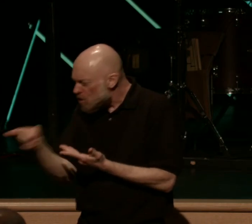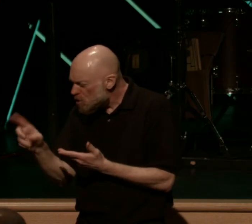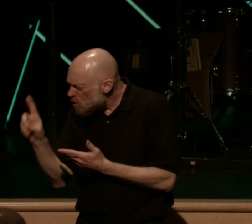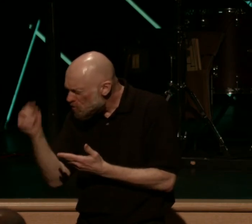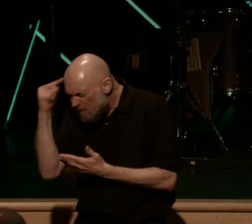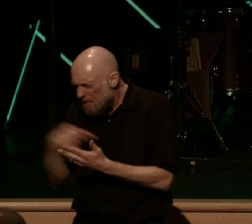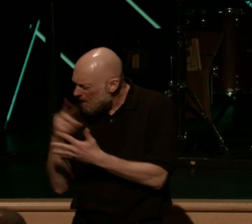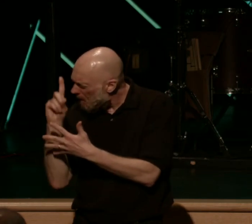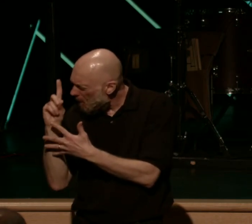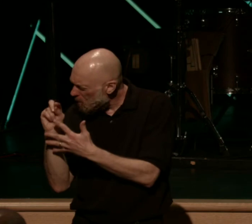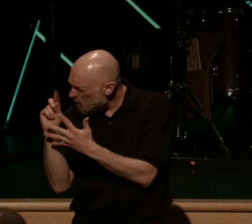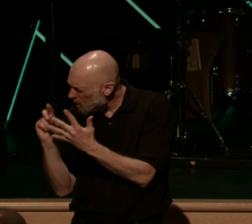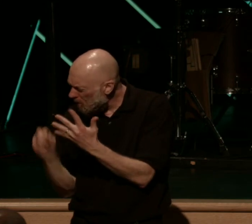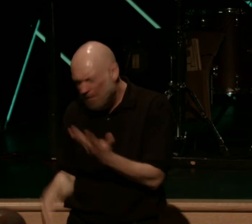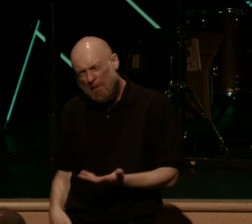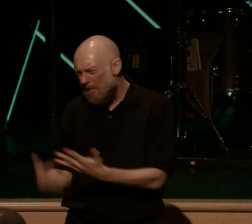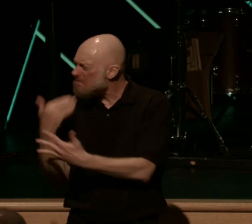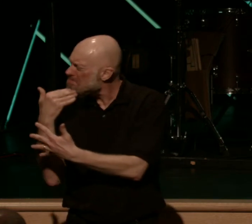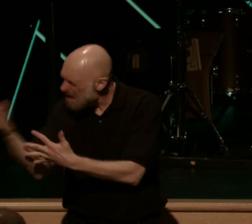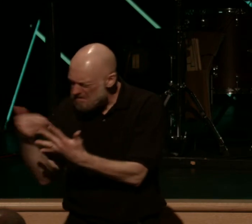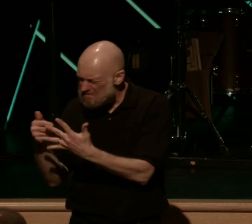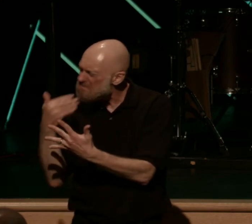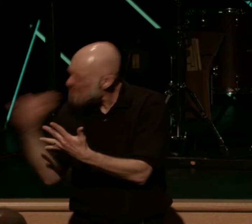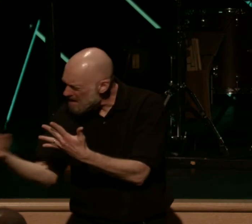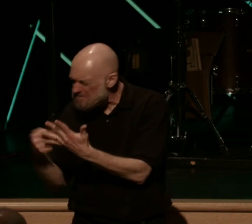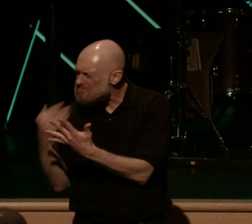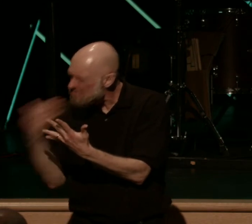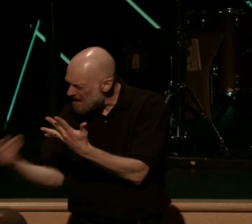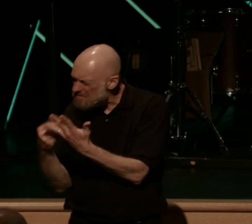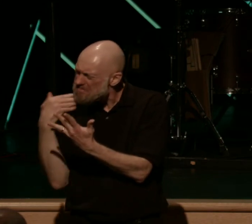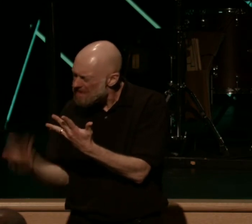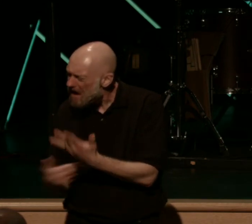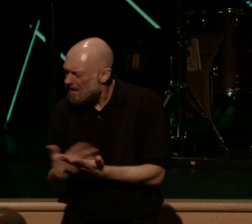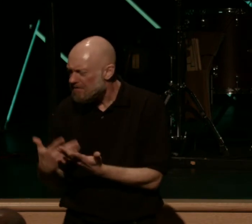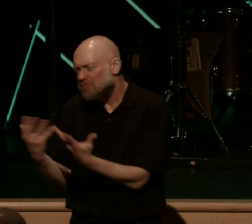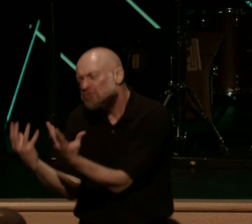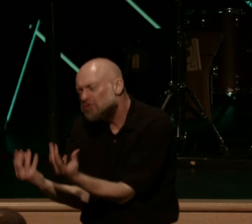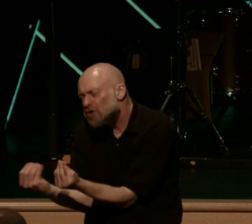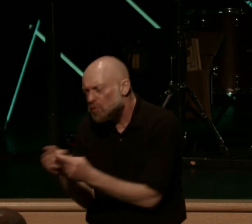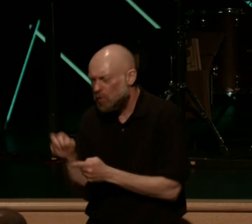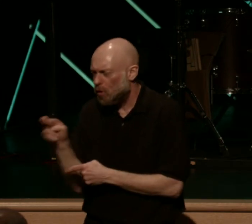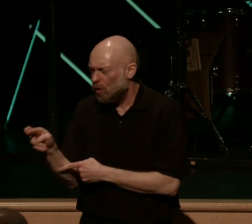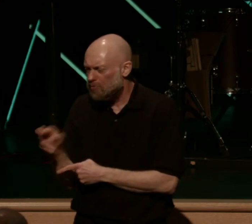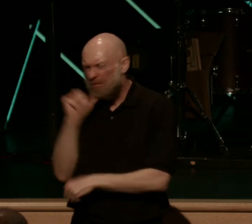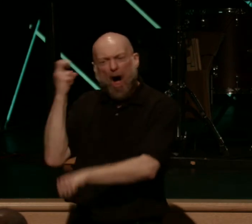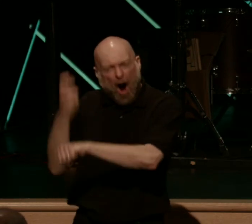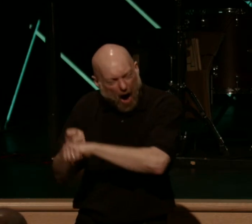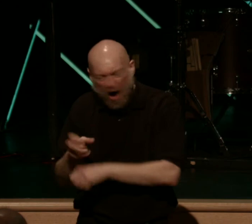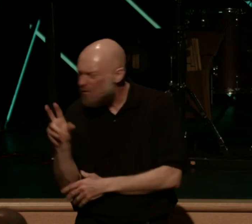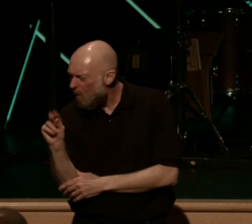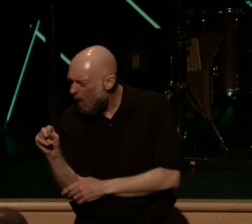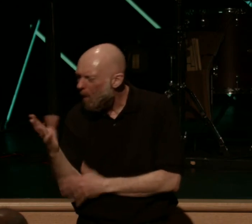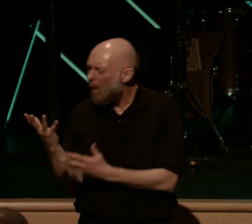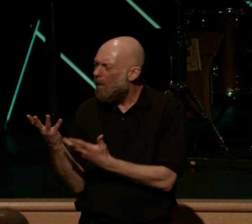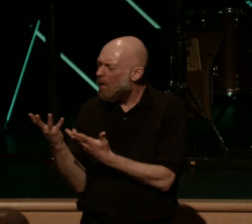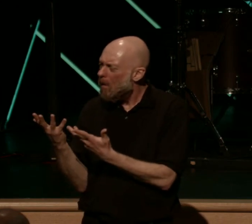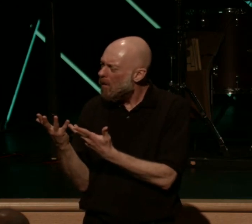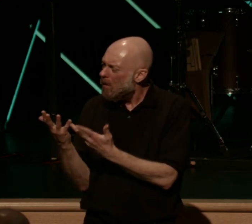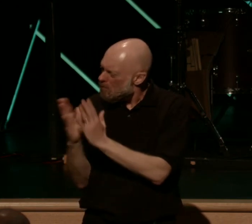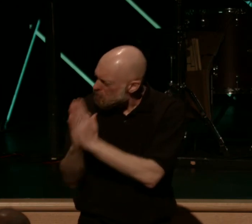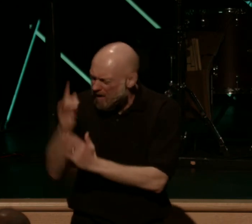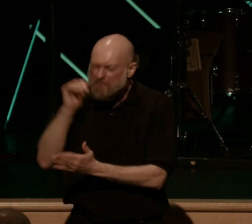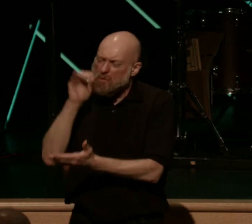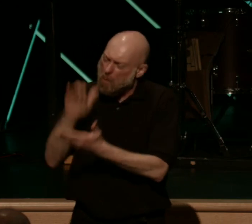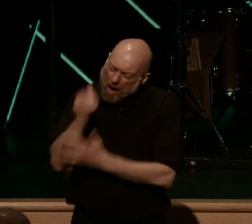does for him, and he will go out of his way to say, "Thank you, thank you, thank you." He will be gentle. He won't be harsh. He will pray for